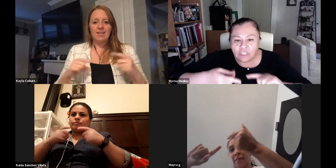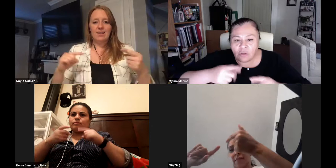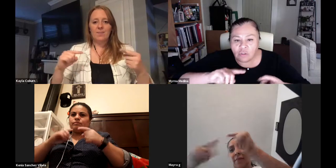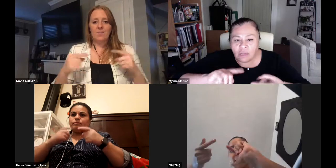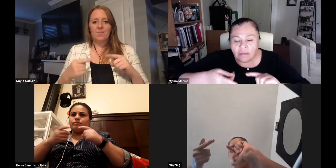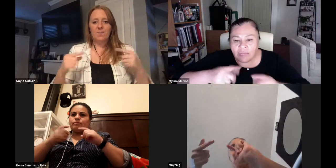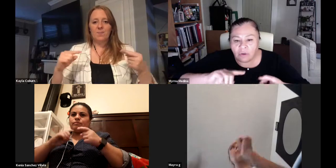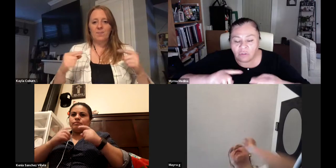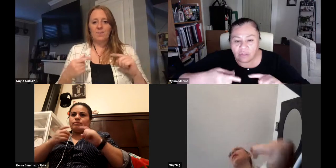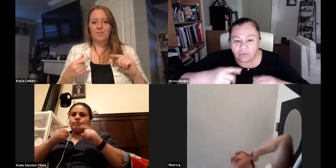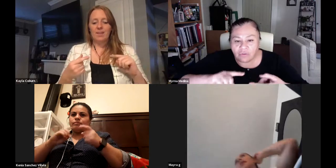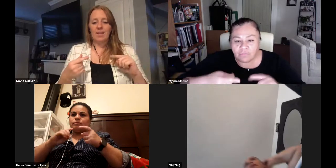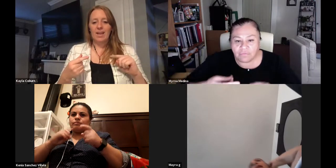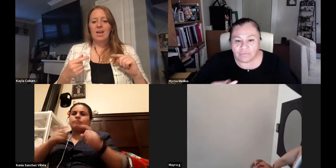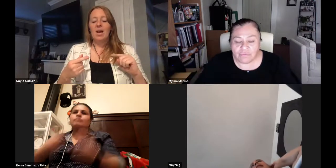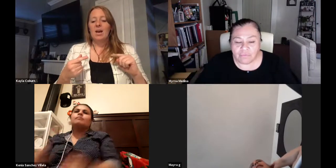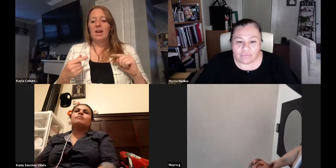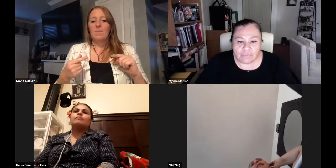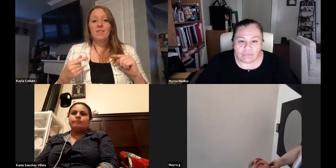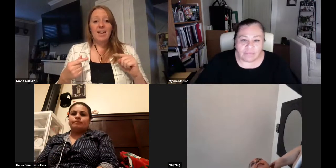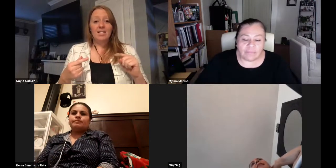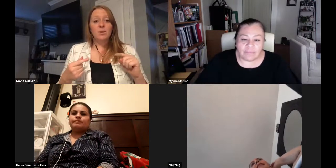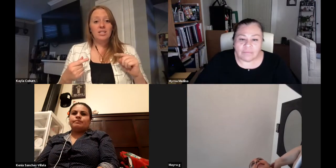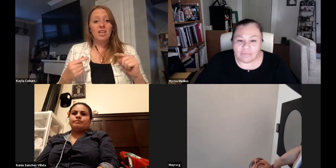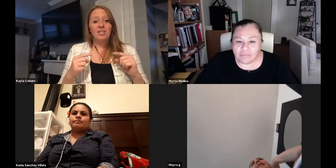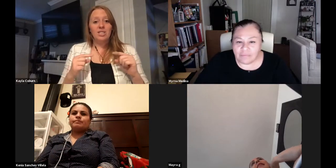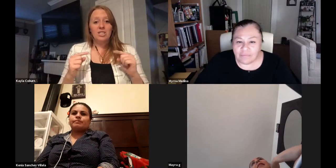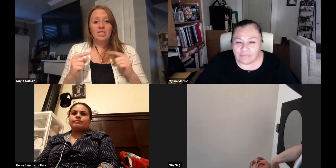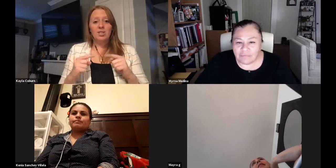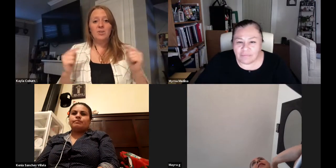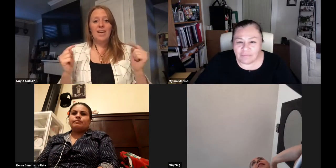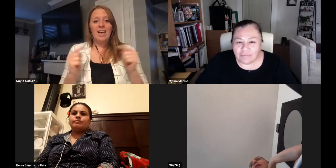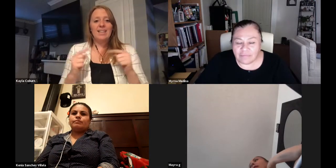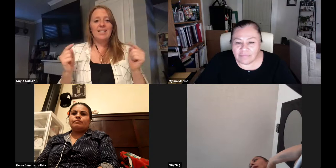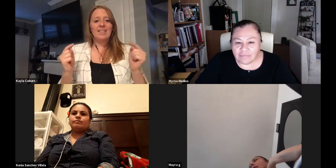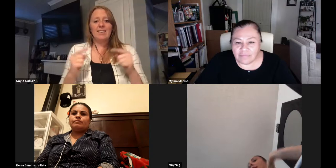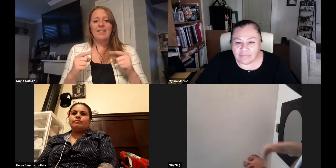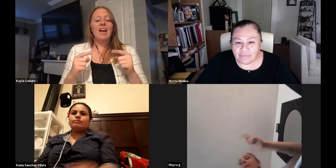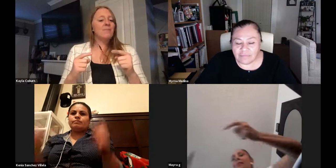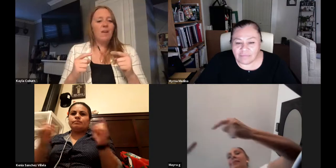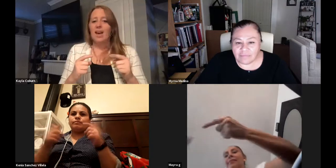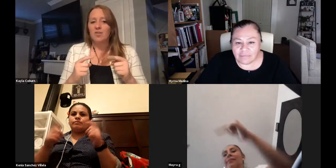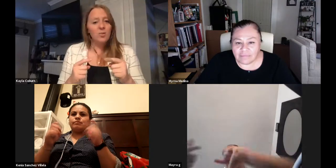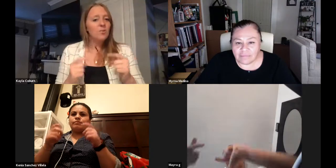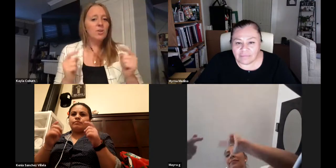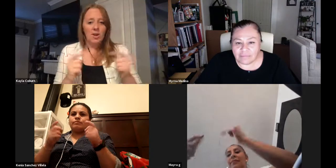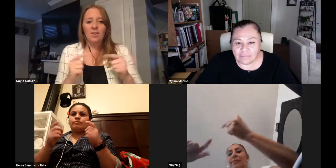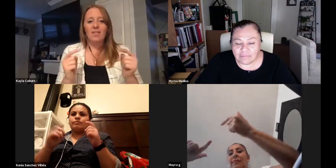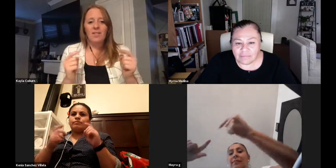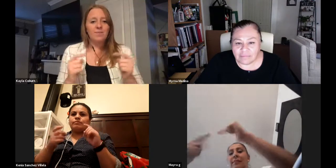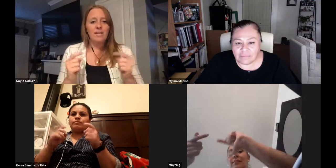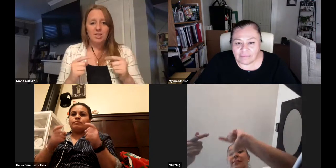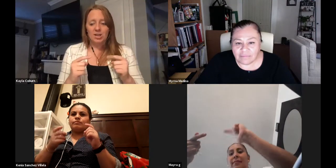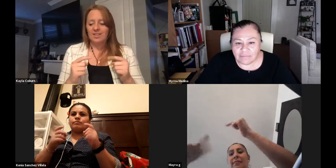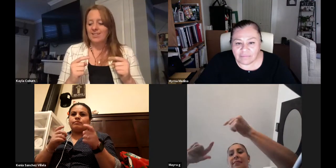los dedos encontrados. that is really challenging to do, and everyone will know that